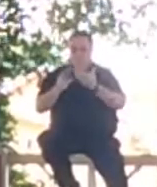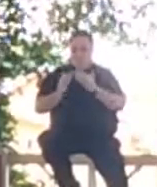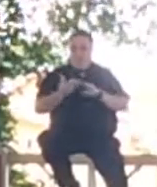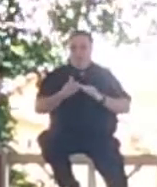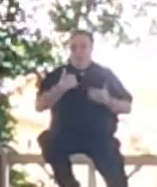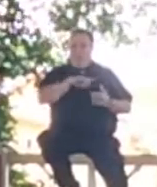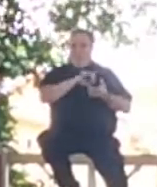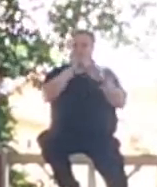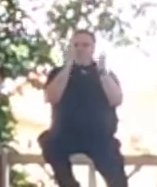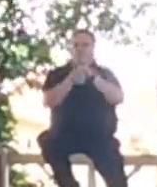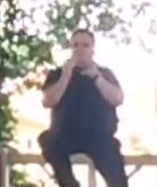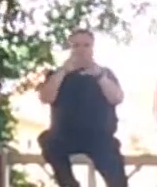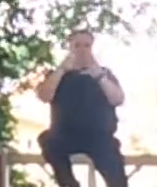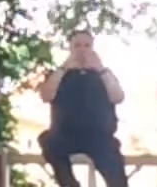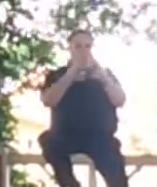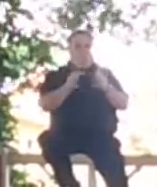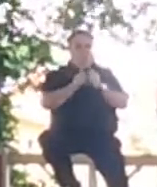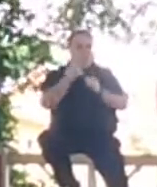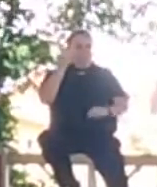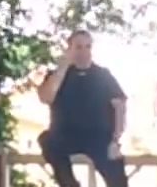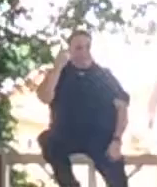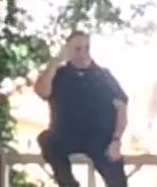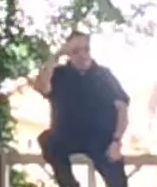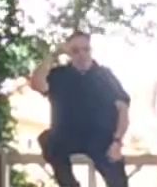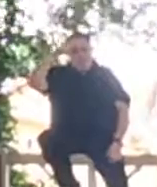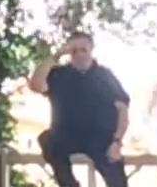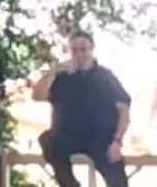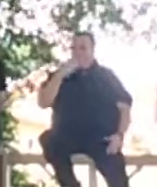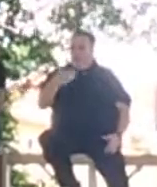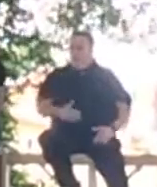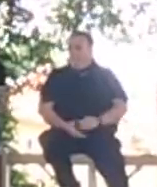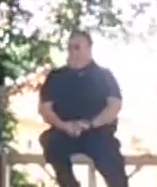can change this world with knowledge and wisdom. Thank you.